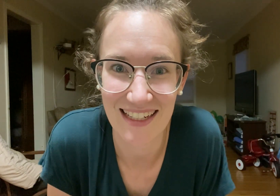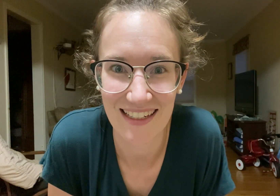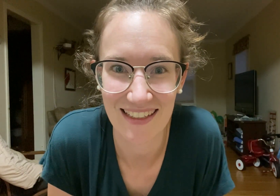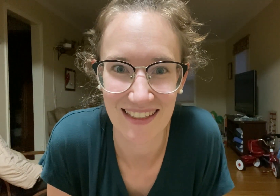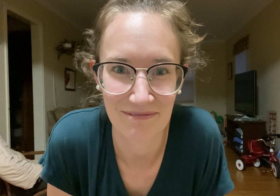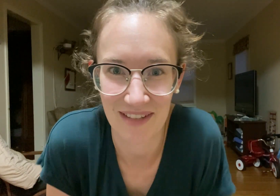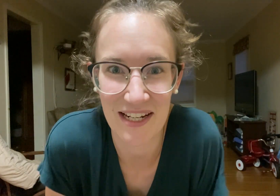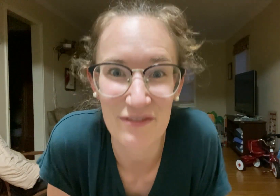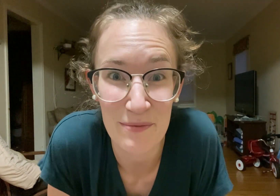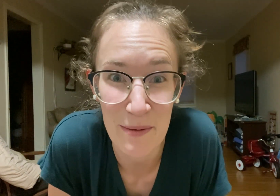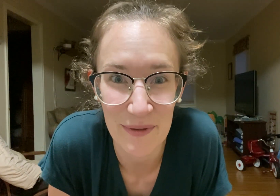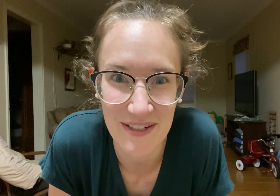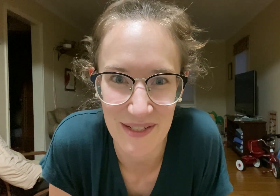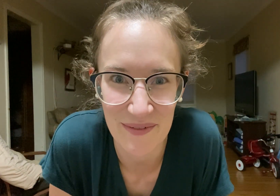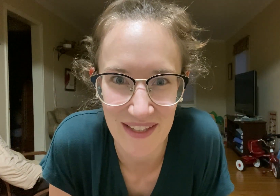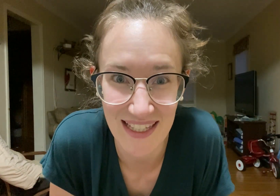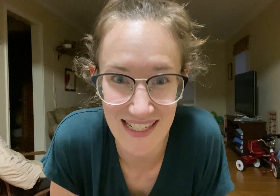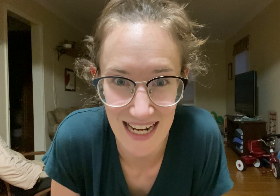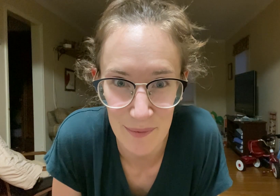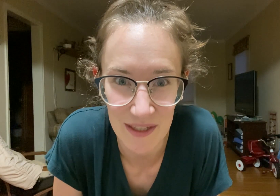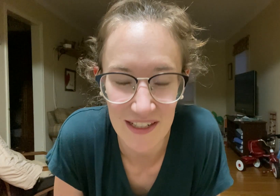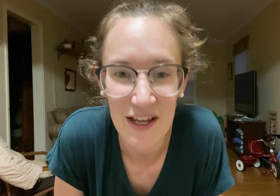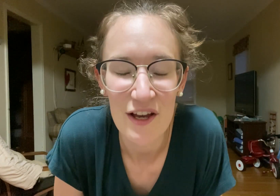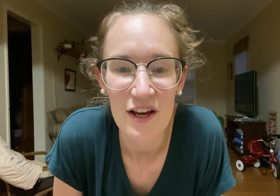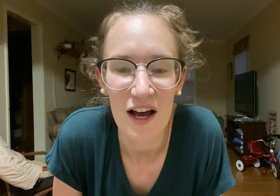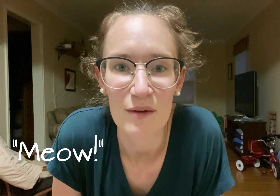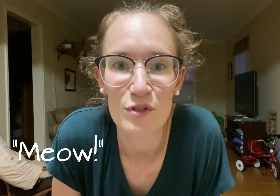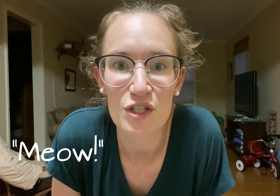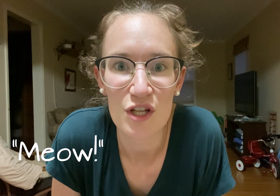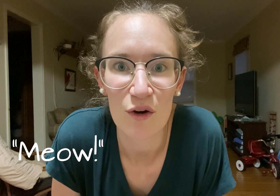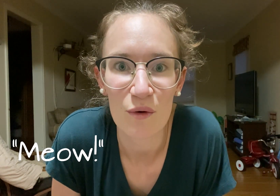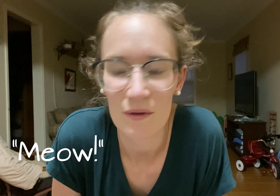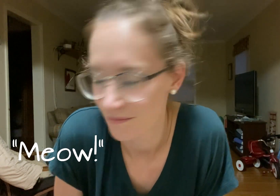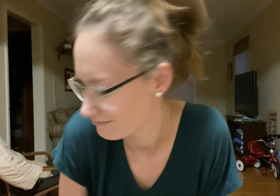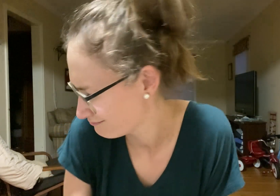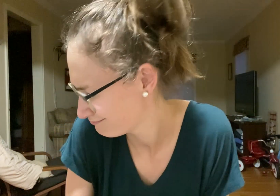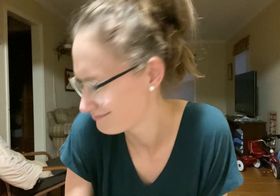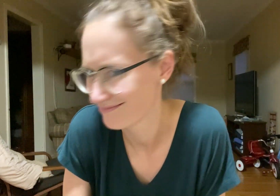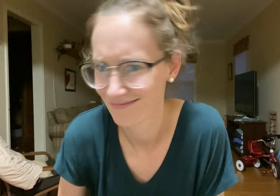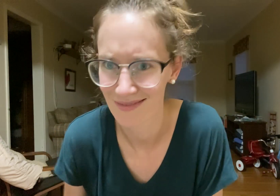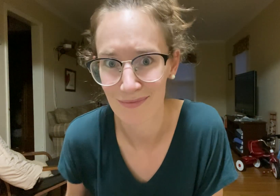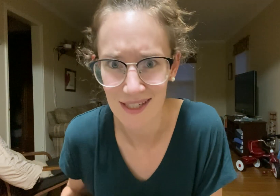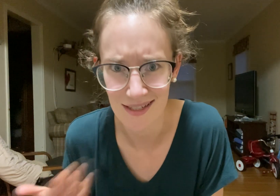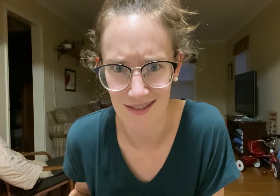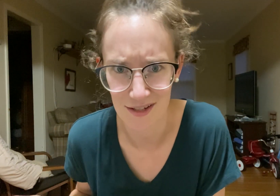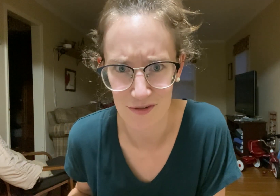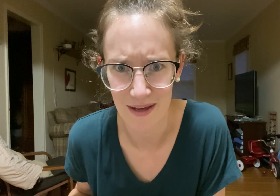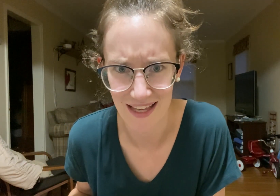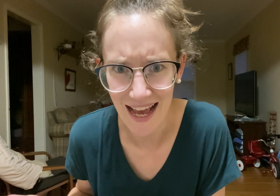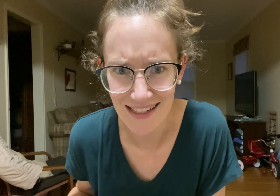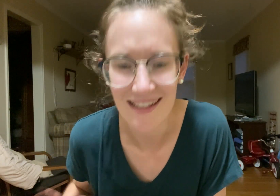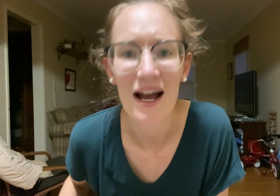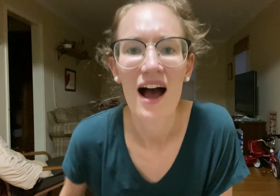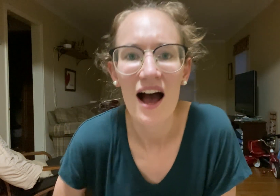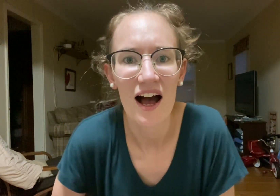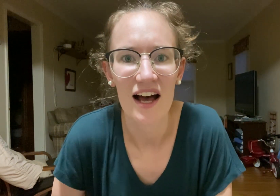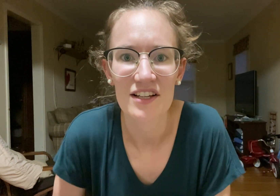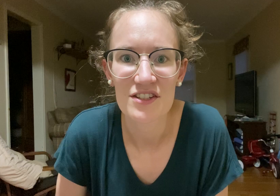and kind of remember some of the things that happened. So please excuse my cat.